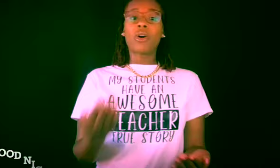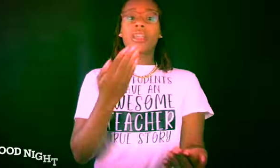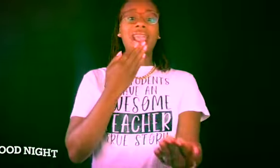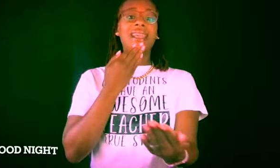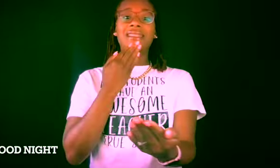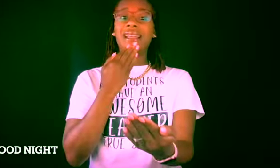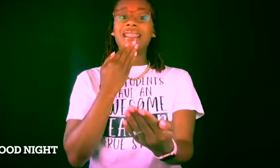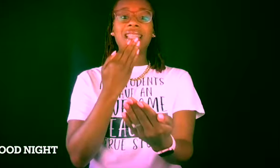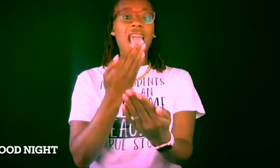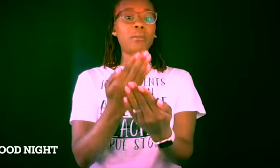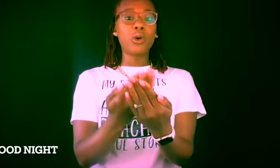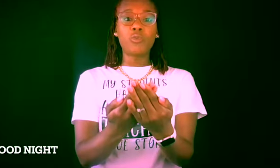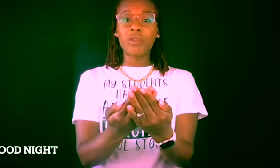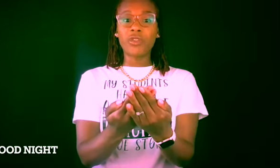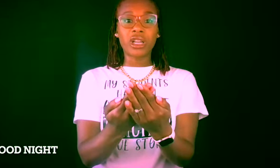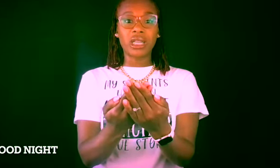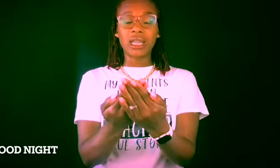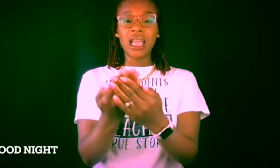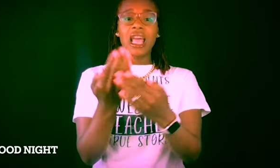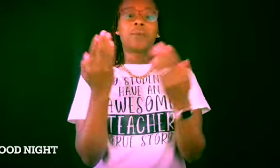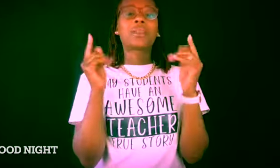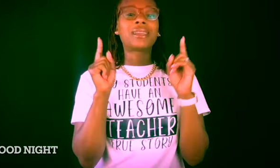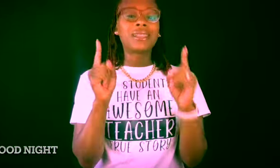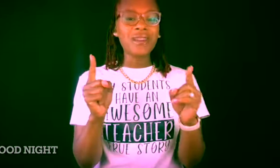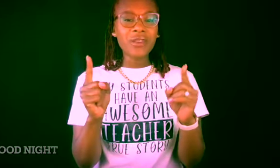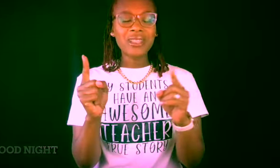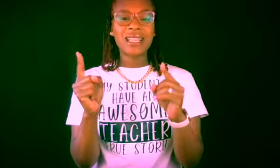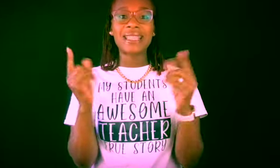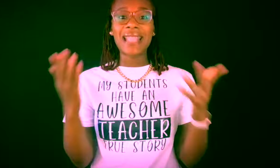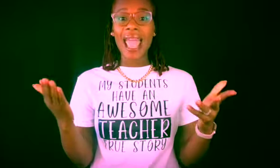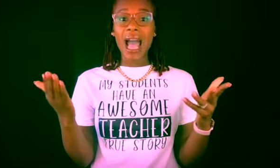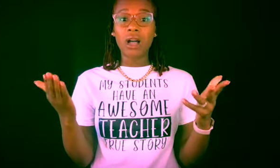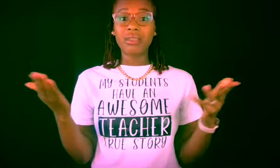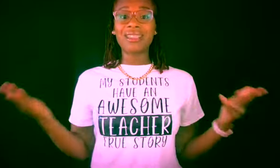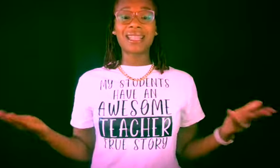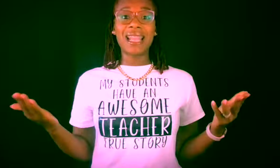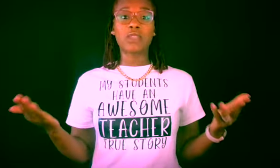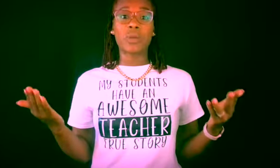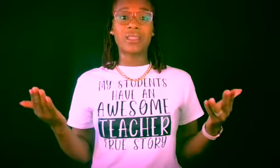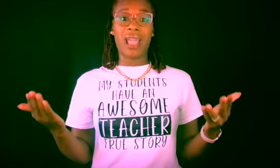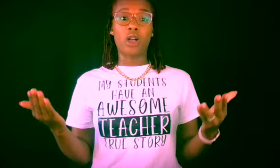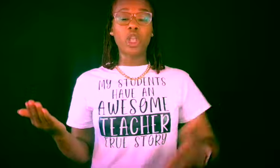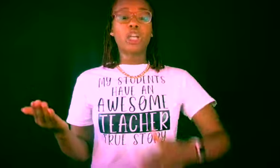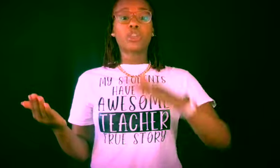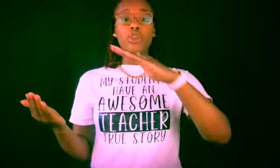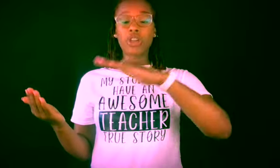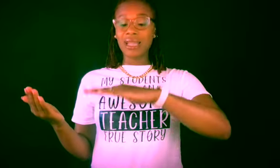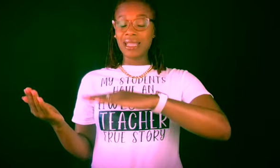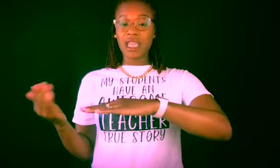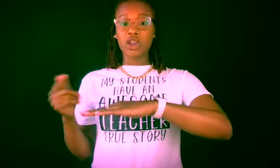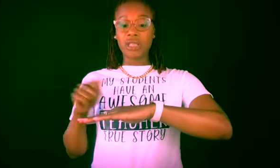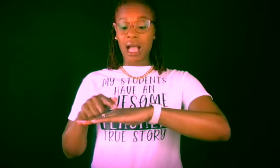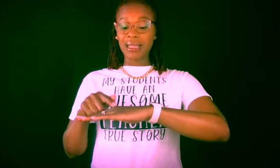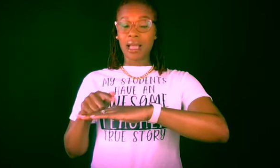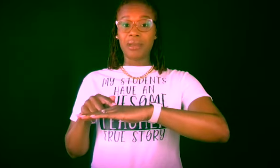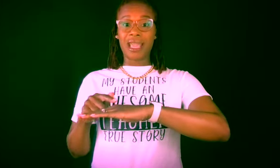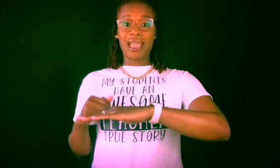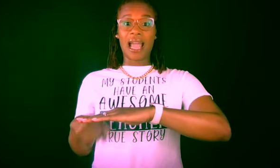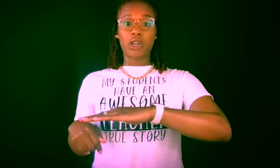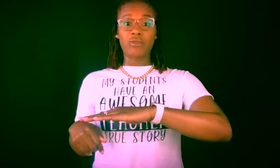again, that's that same movement for good, but the difference is now the sun has went down. So you're going to take your non-dominant hand out in front of